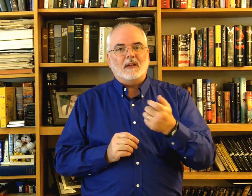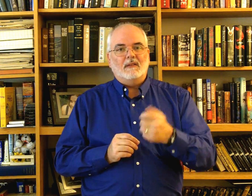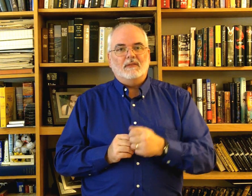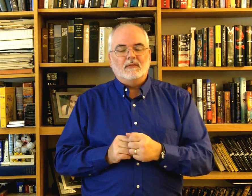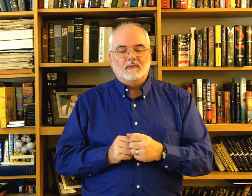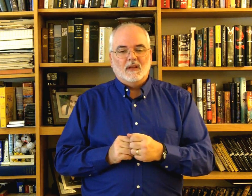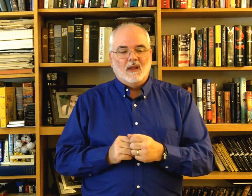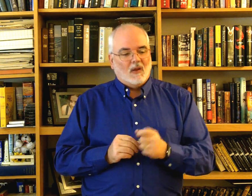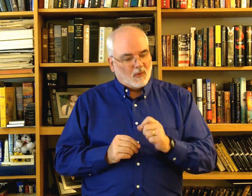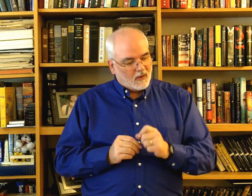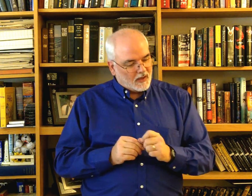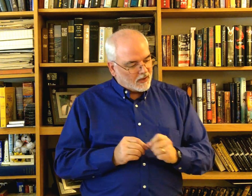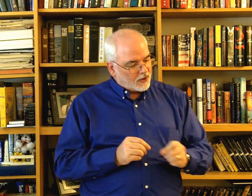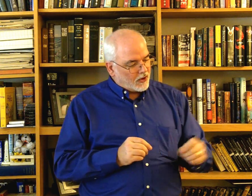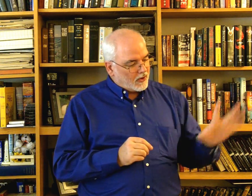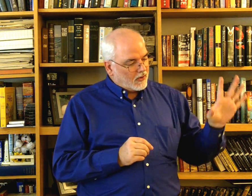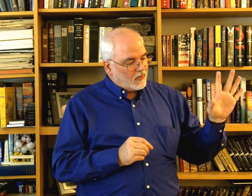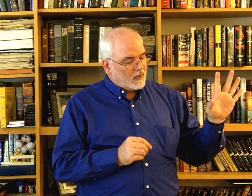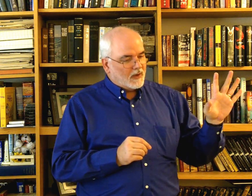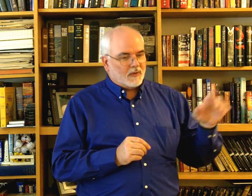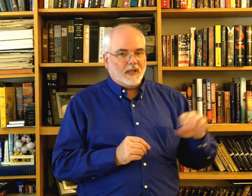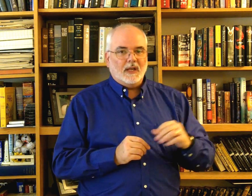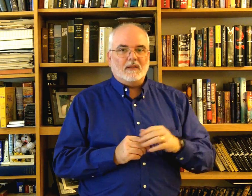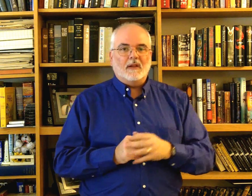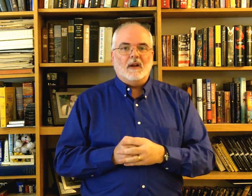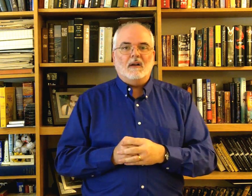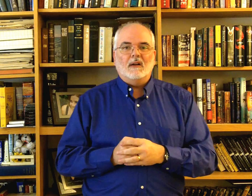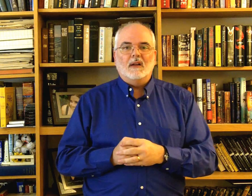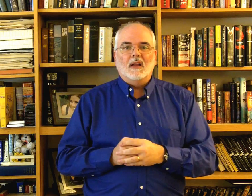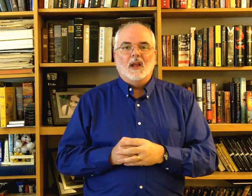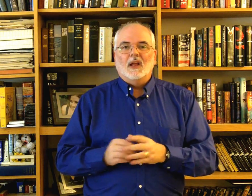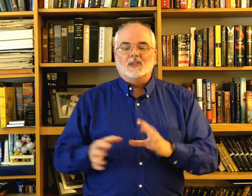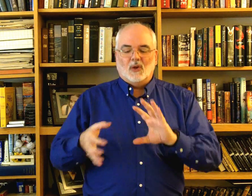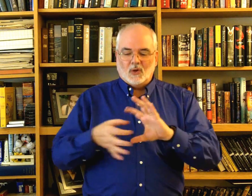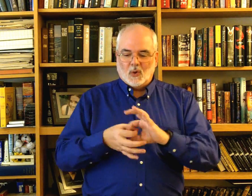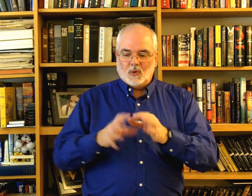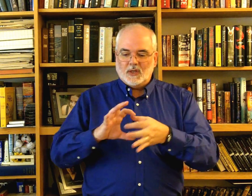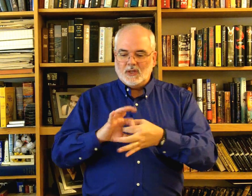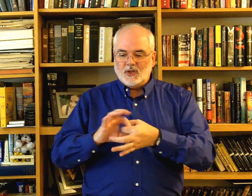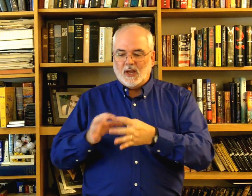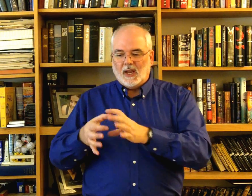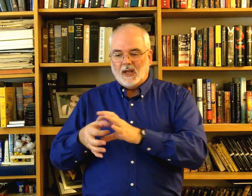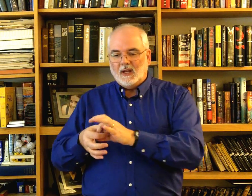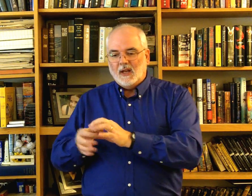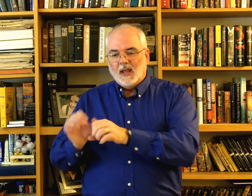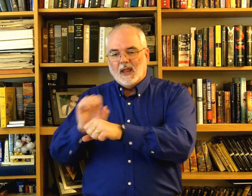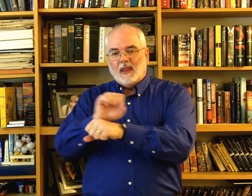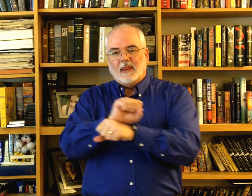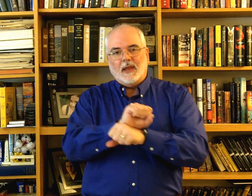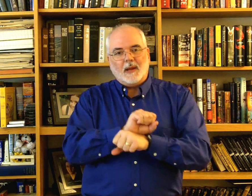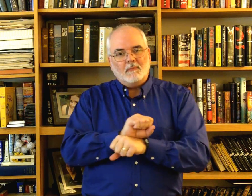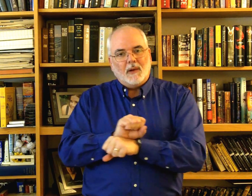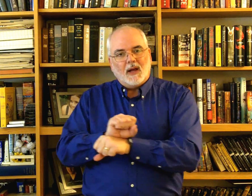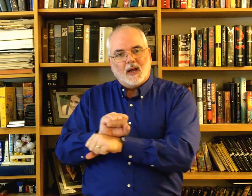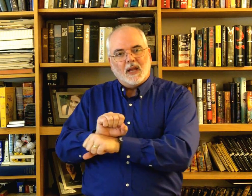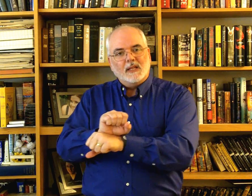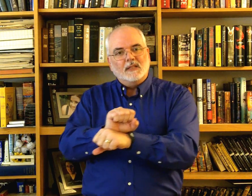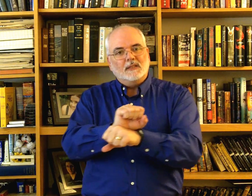connective. We don't need it there. So golden chain that binds